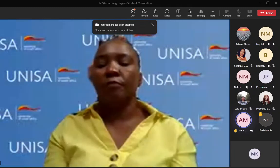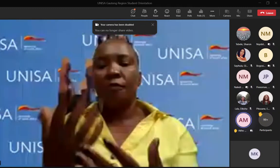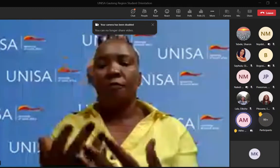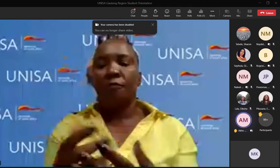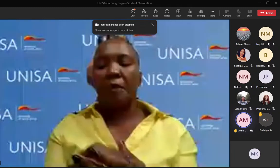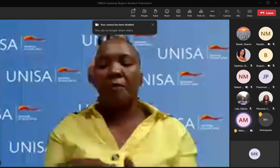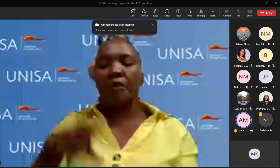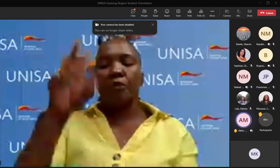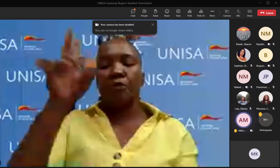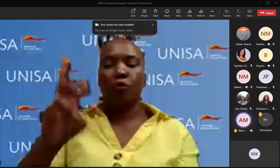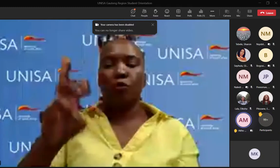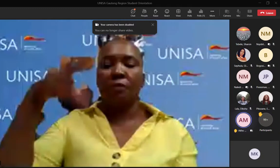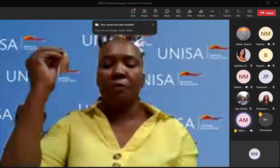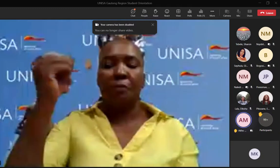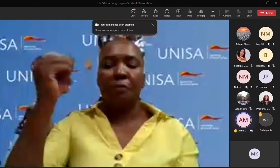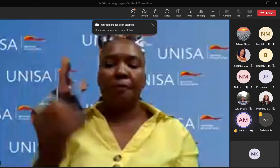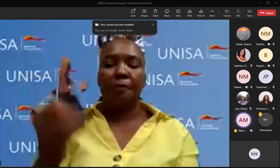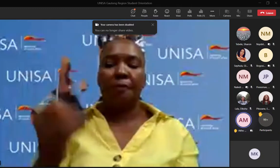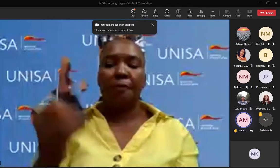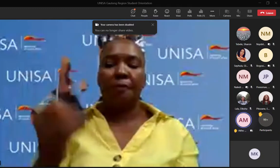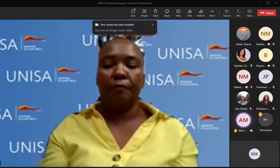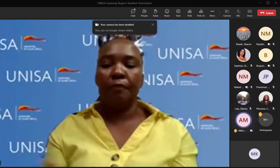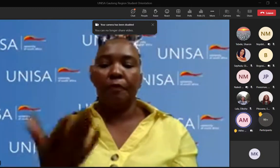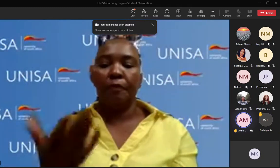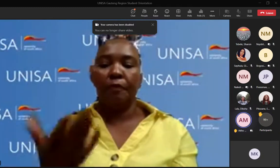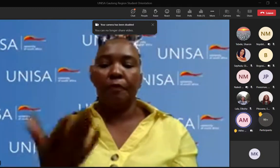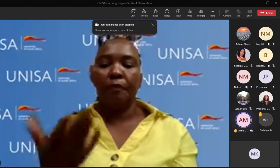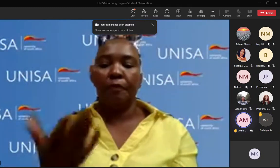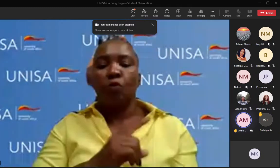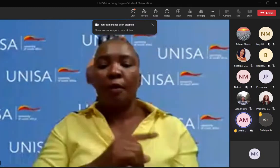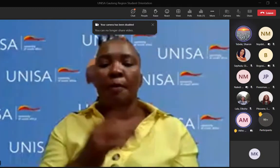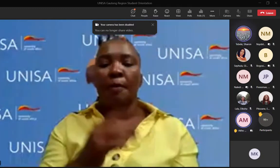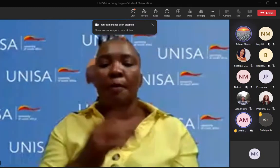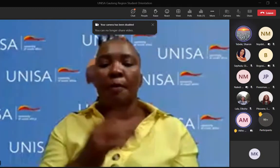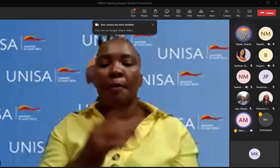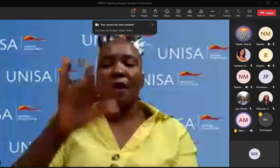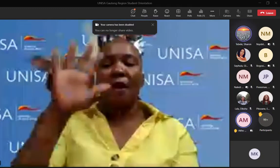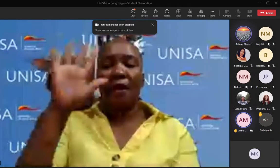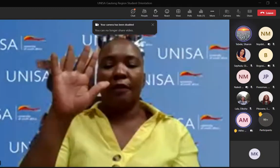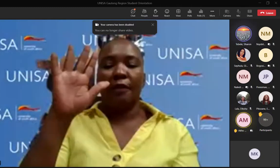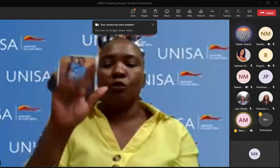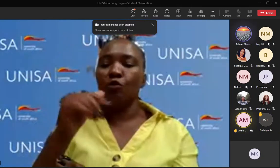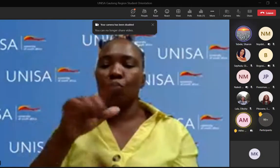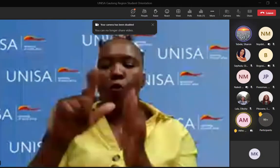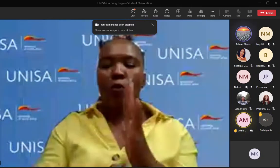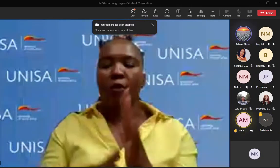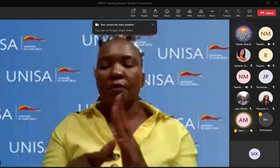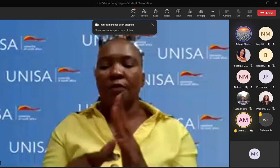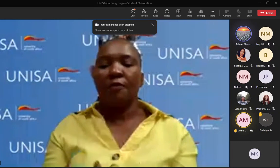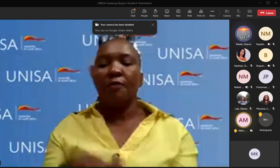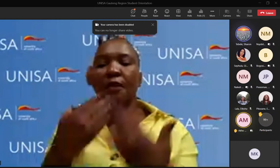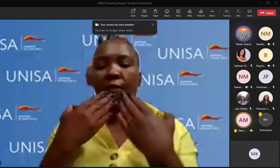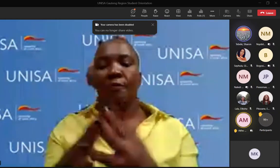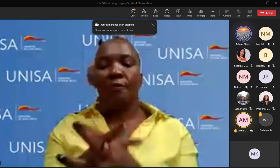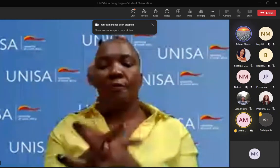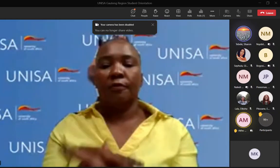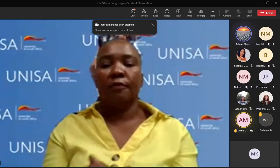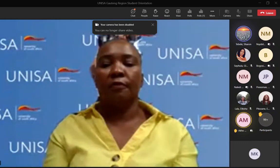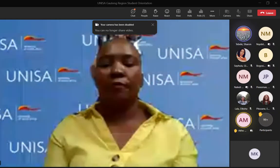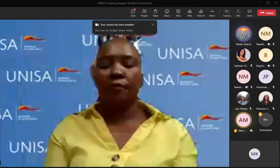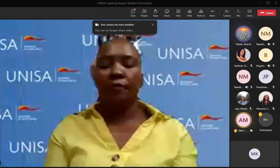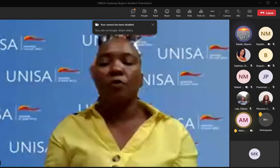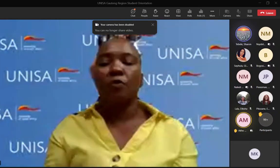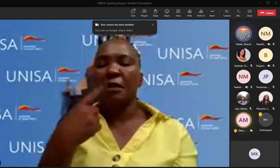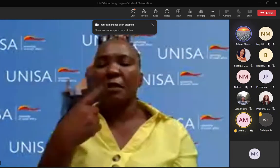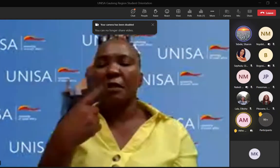thing so that's why my hand hasn't been removed thank you oh so you were answered all right that's good um can we move to